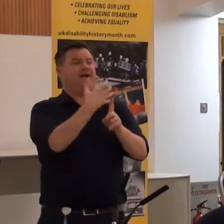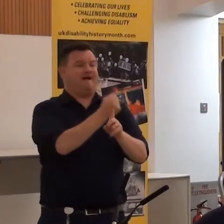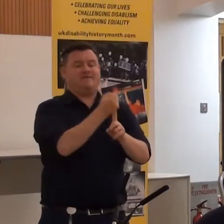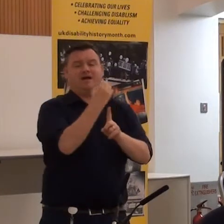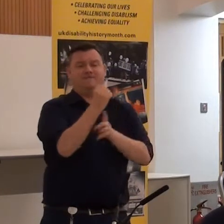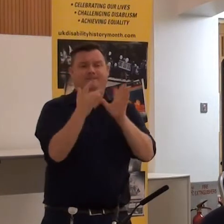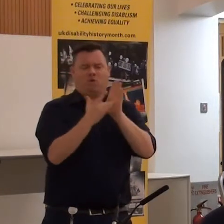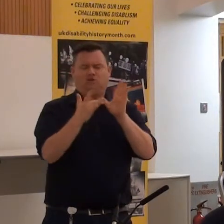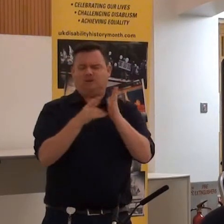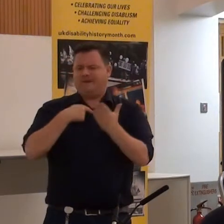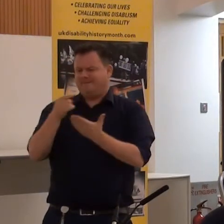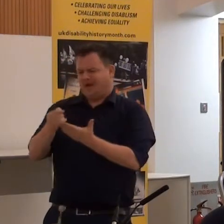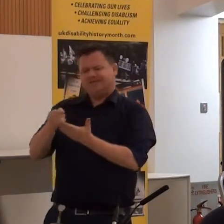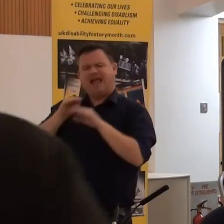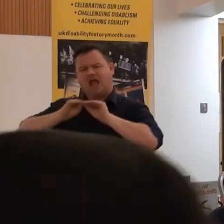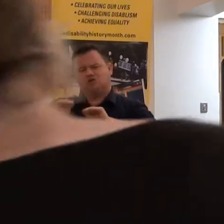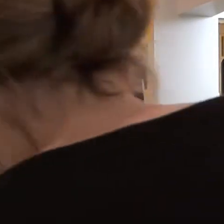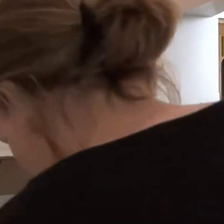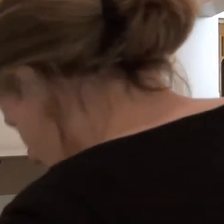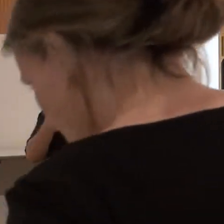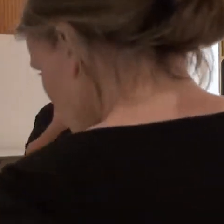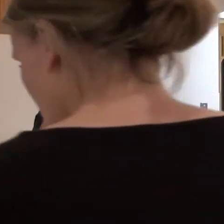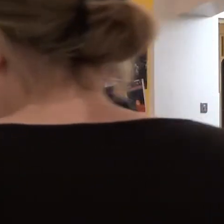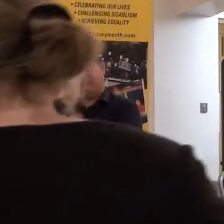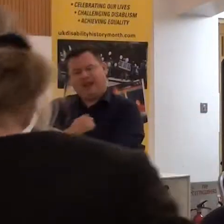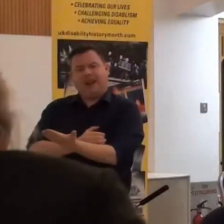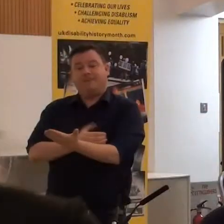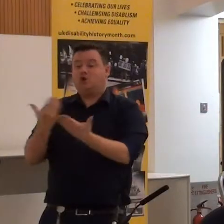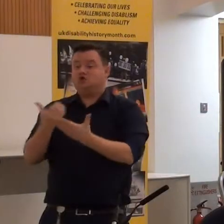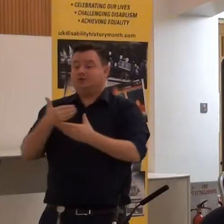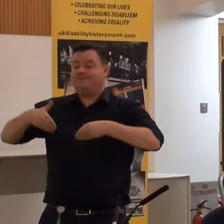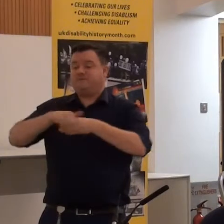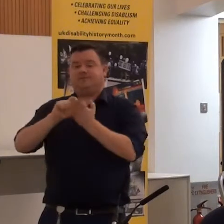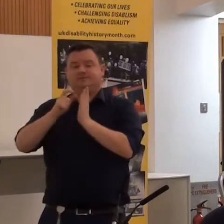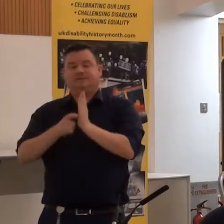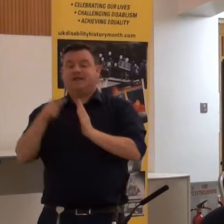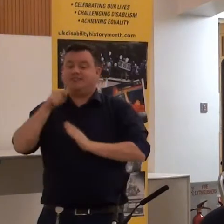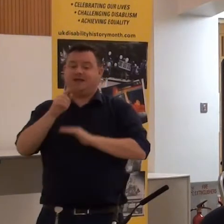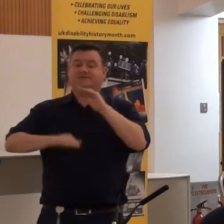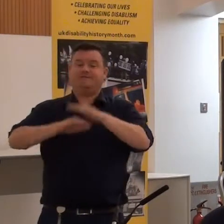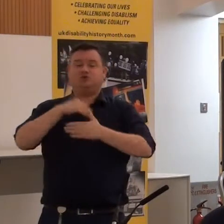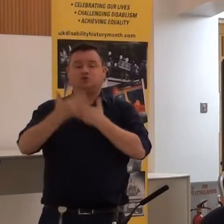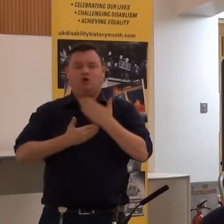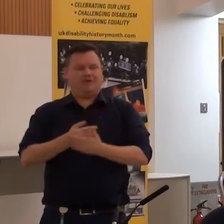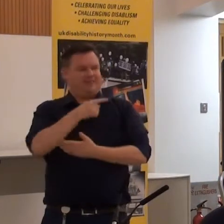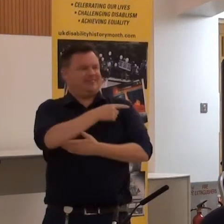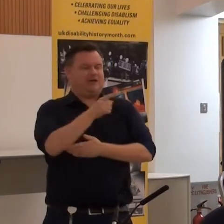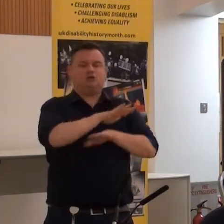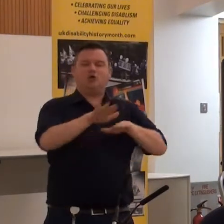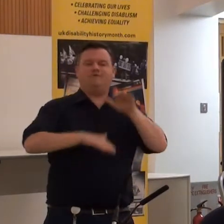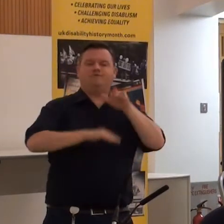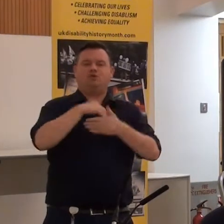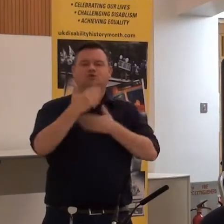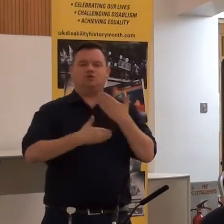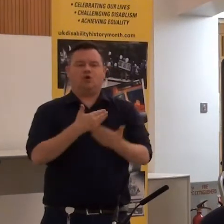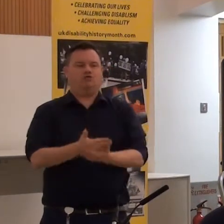important, it's part of the story, it's not the full story, it's part of the disability arts in terms of people